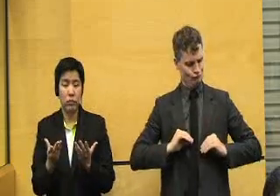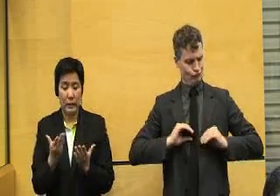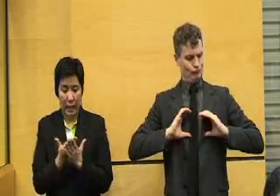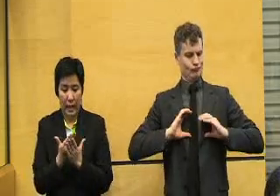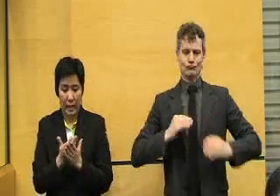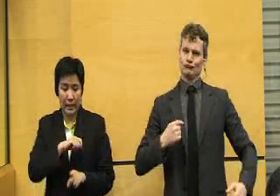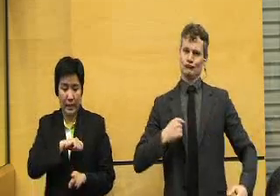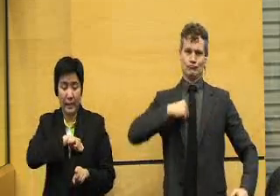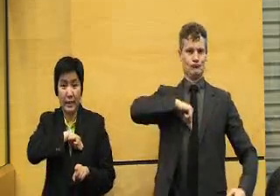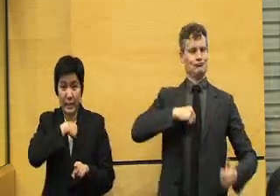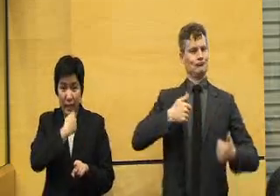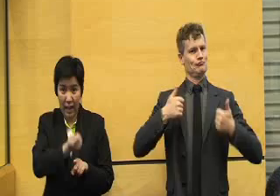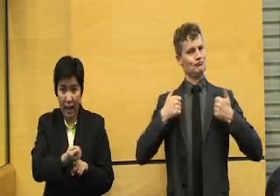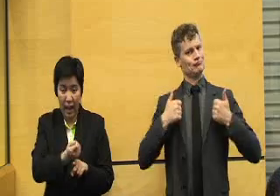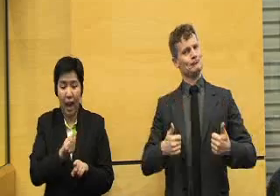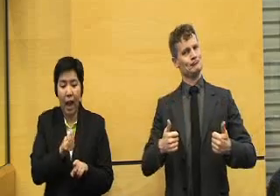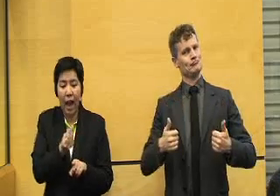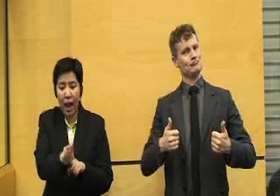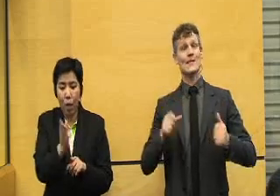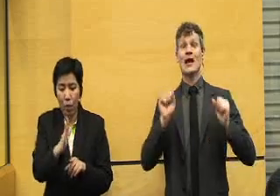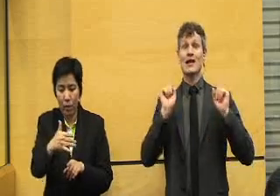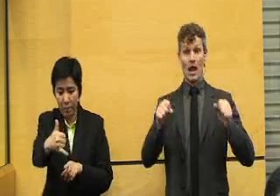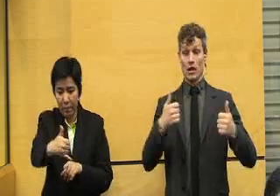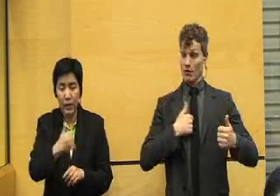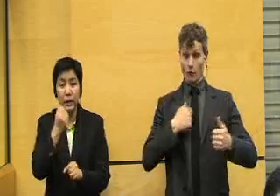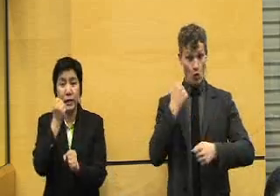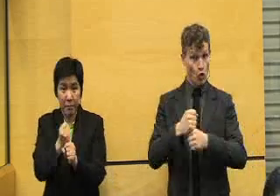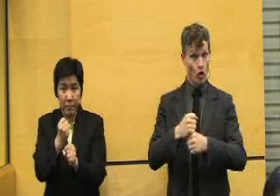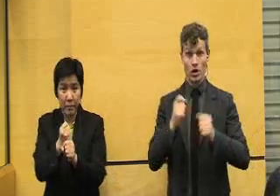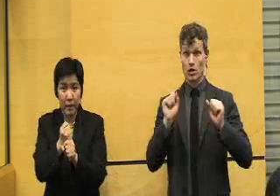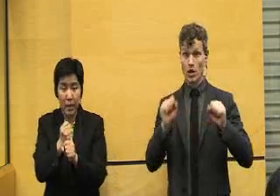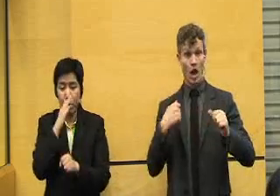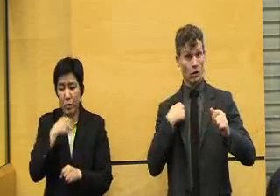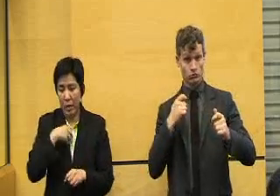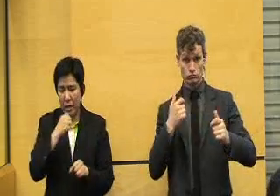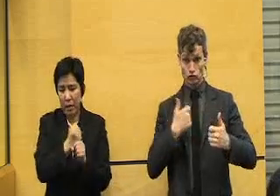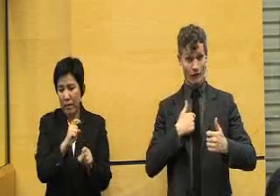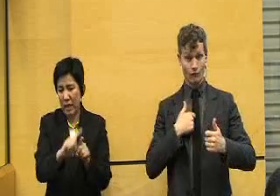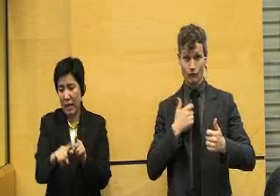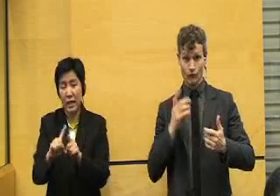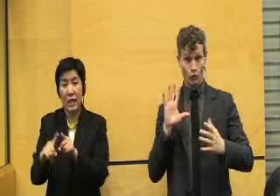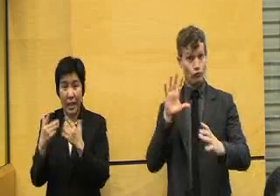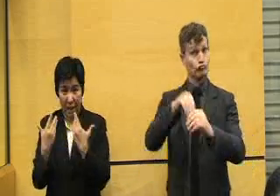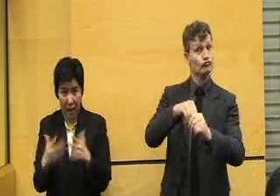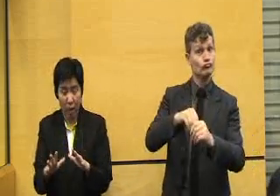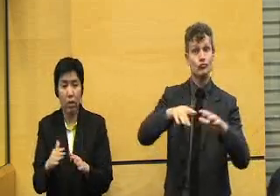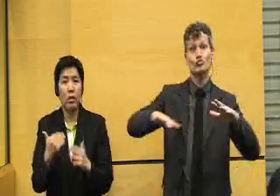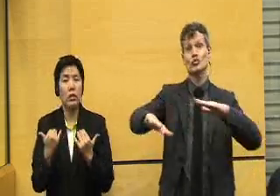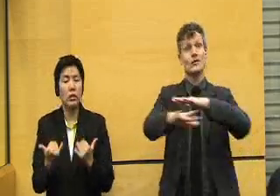can make beneficial contribution back to society they live in. I thank you for your attention.